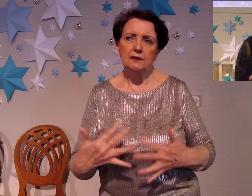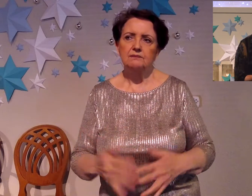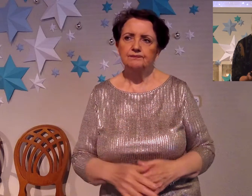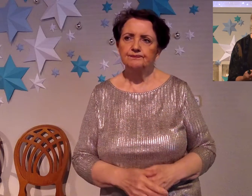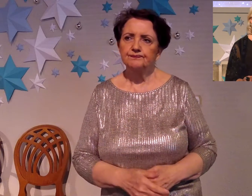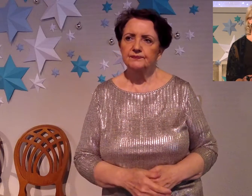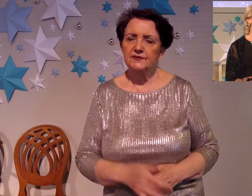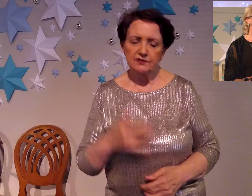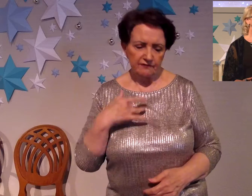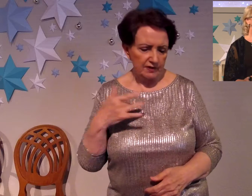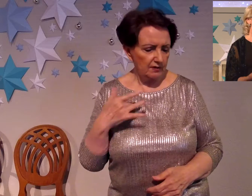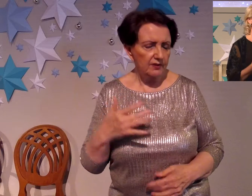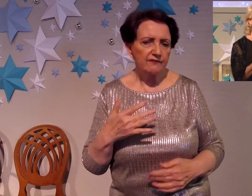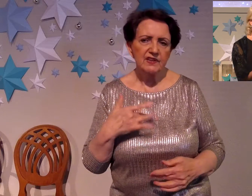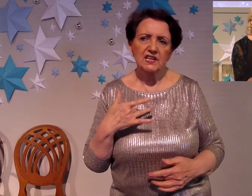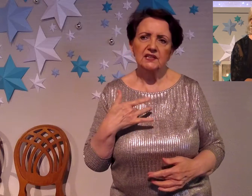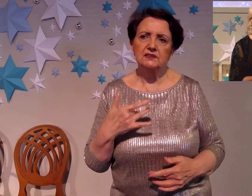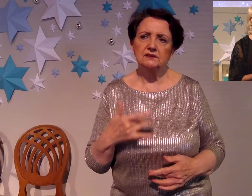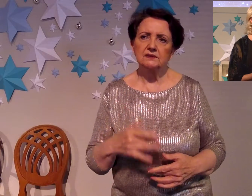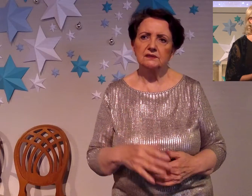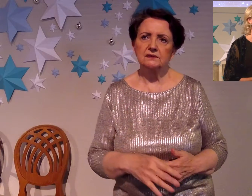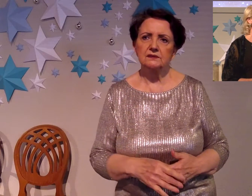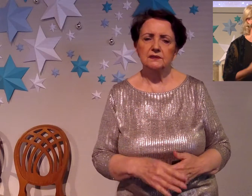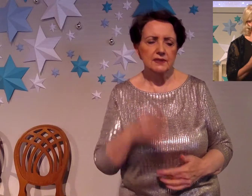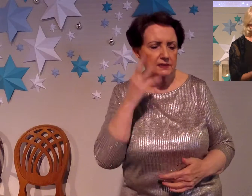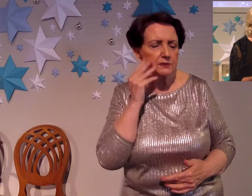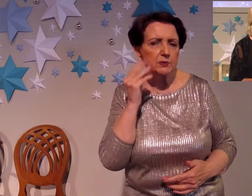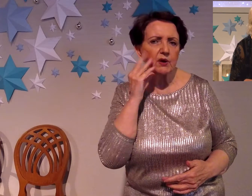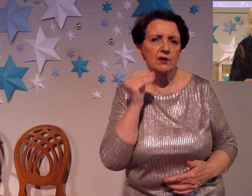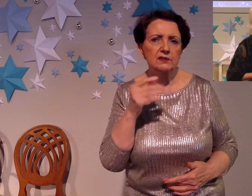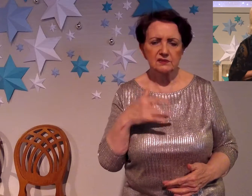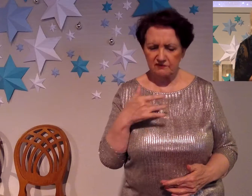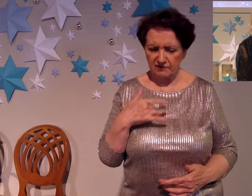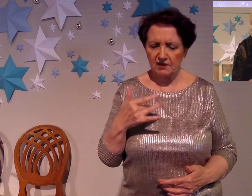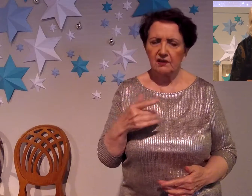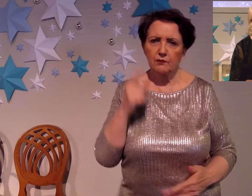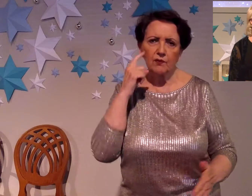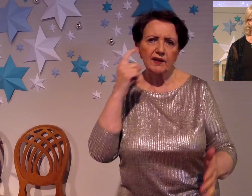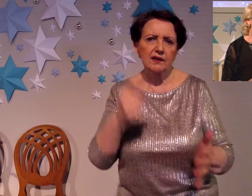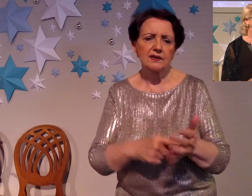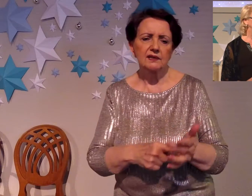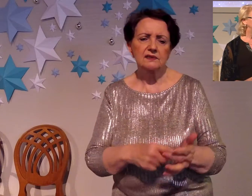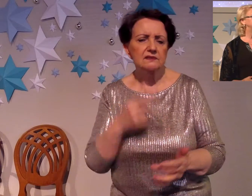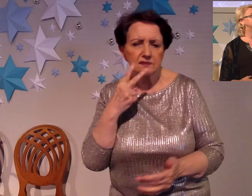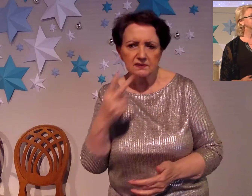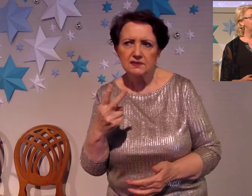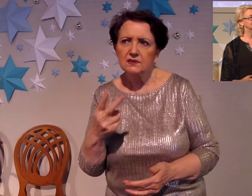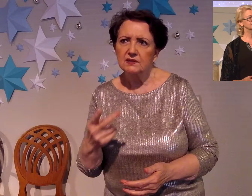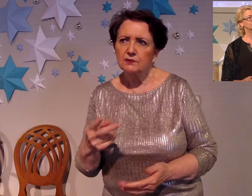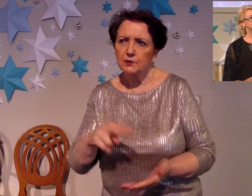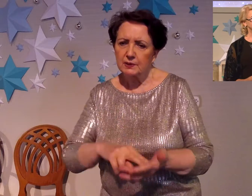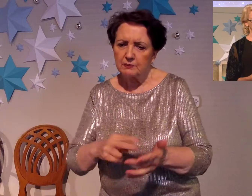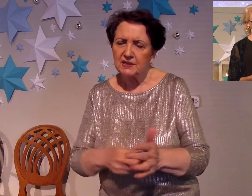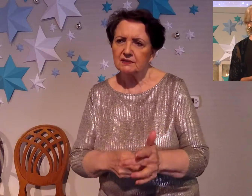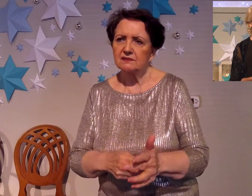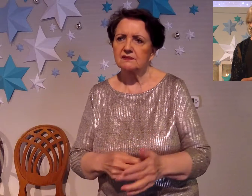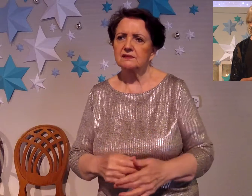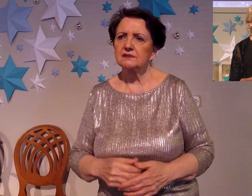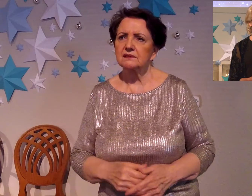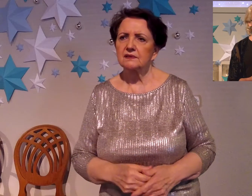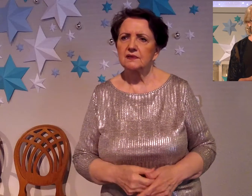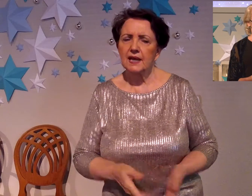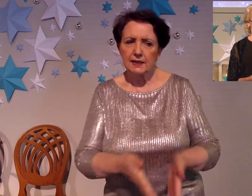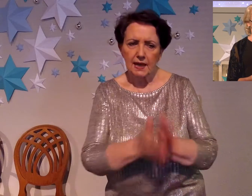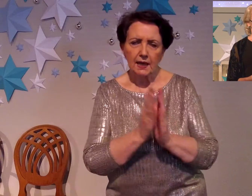Right? To feel the feeling, to feel the experience, to recognize it, to see what it is, and then to ask